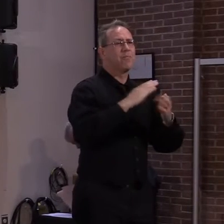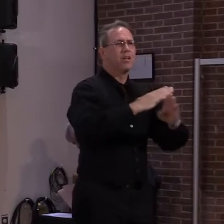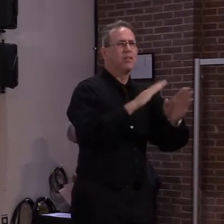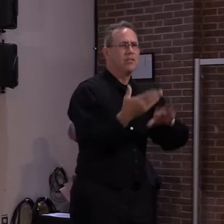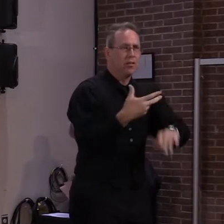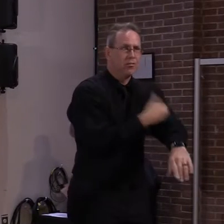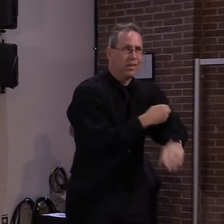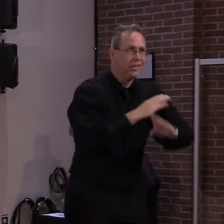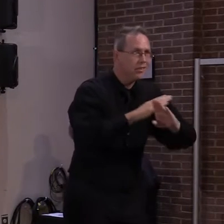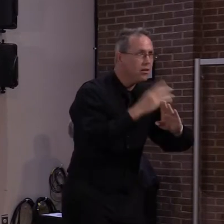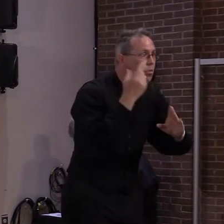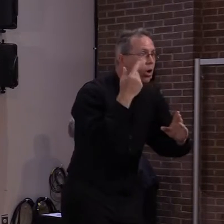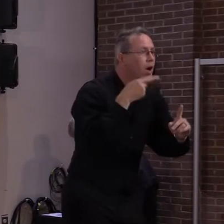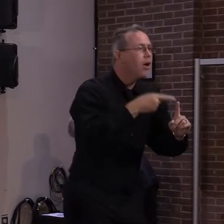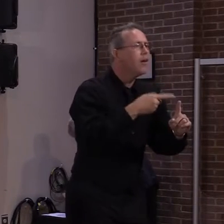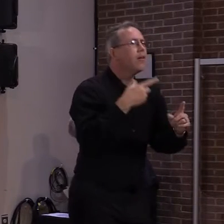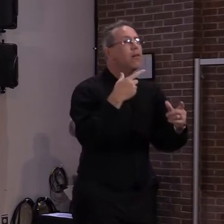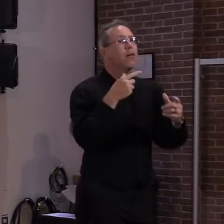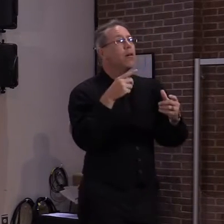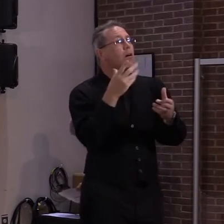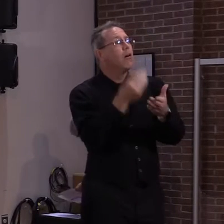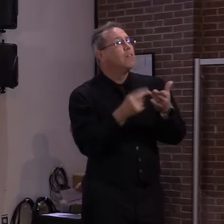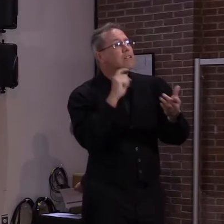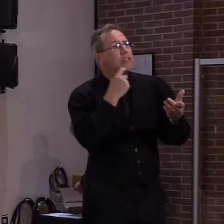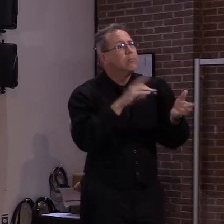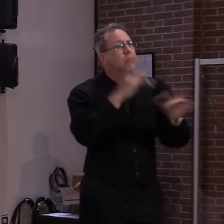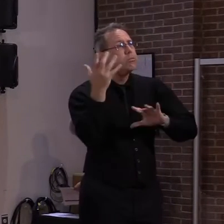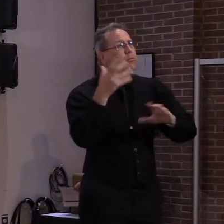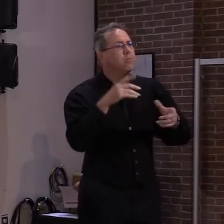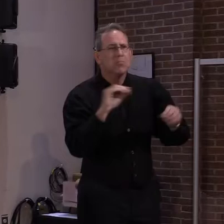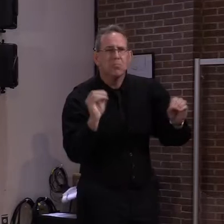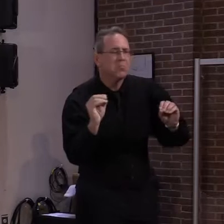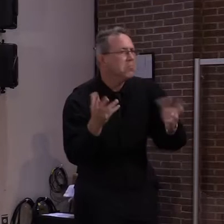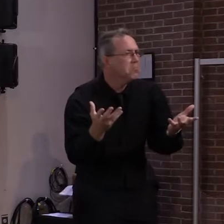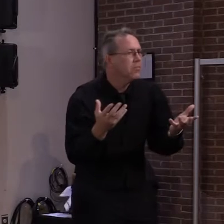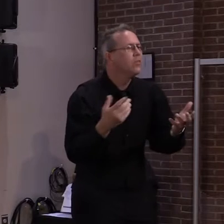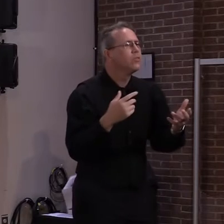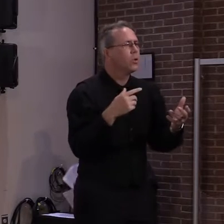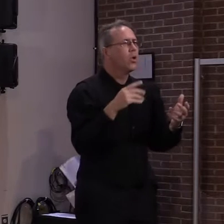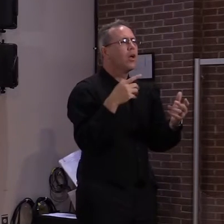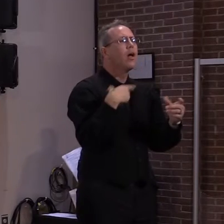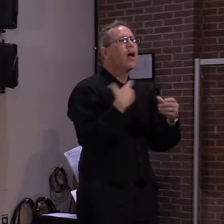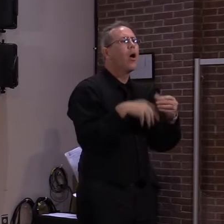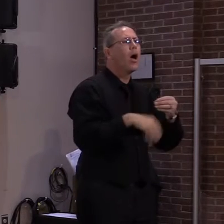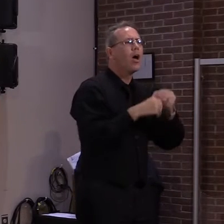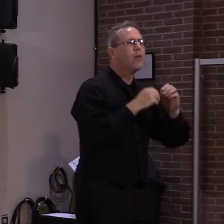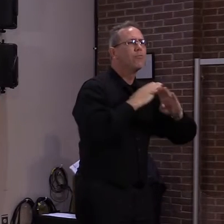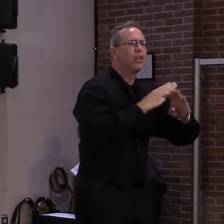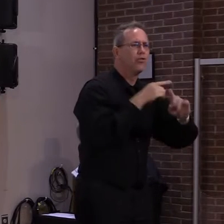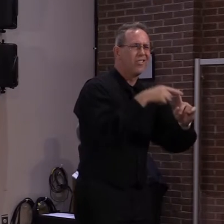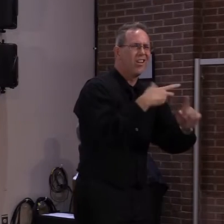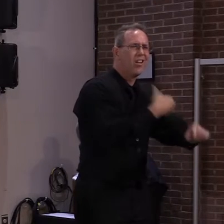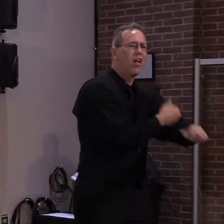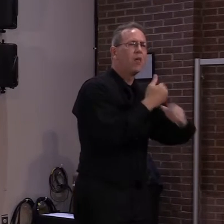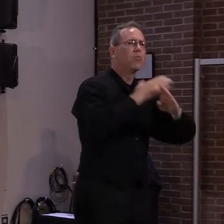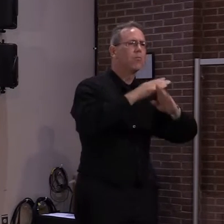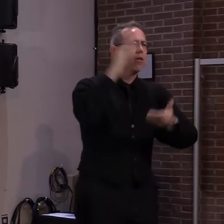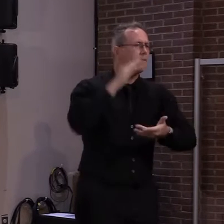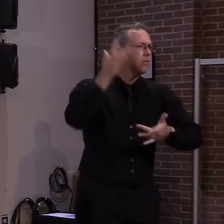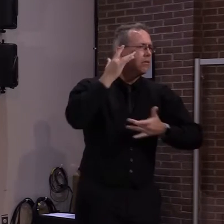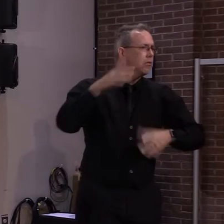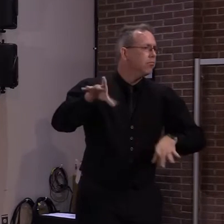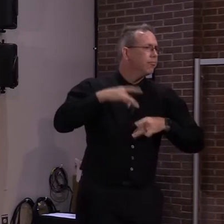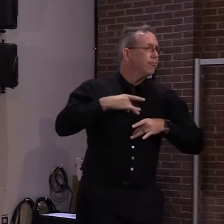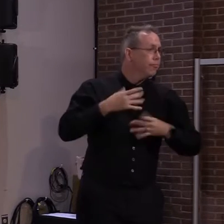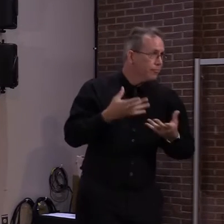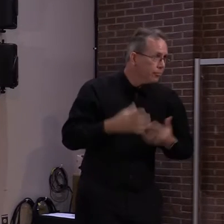this is meant to give an added layer of protection to those who are most susceptible. And we may